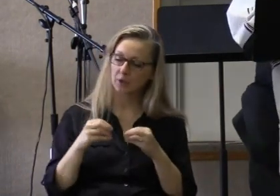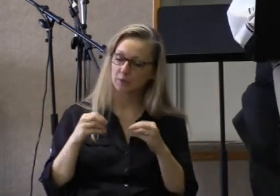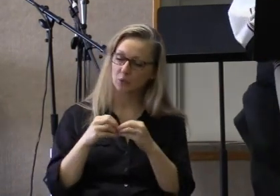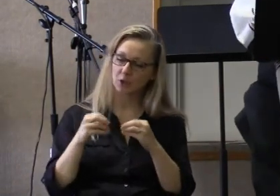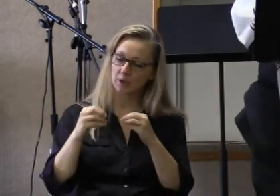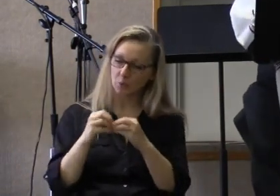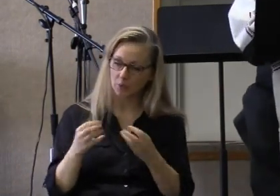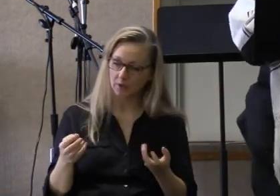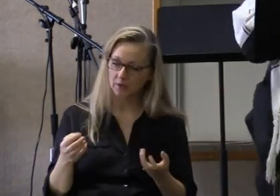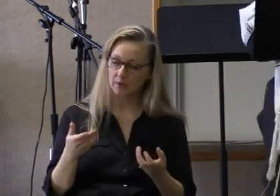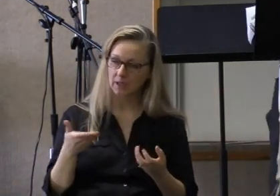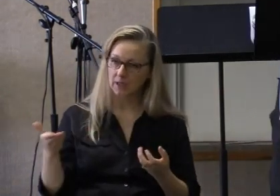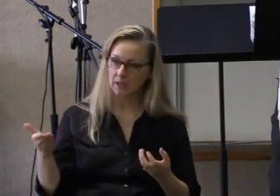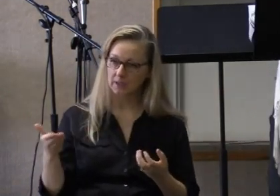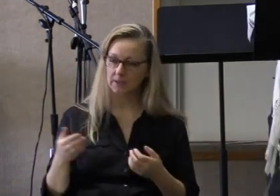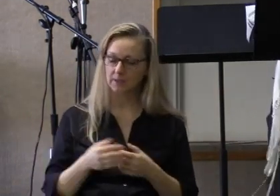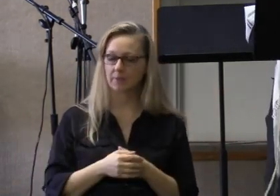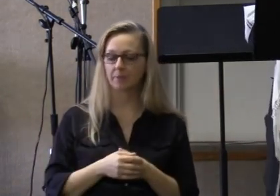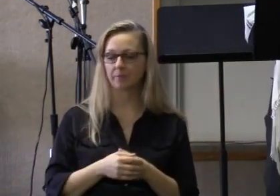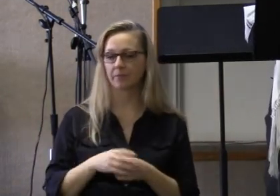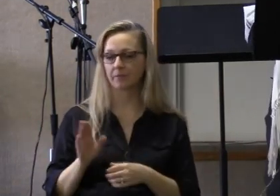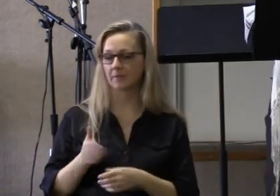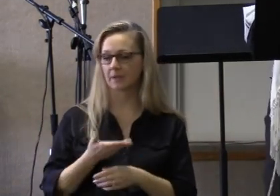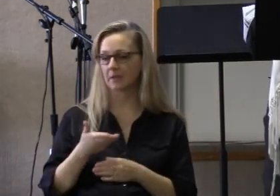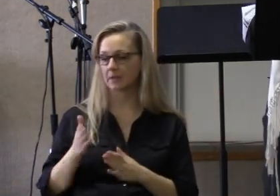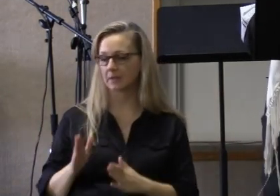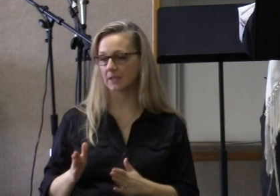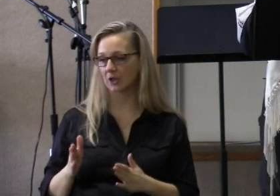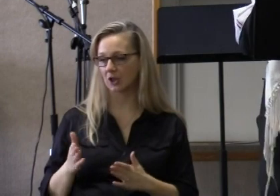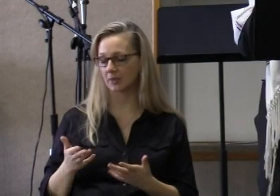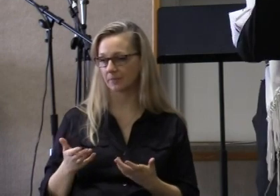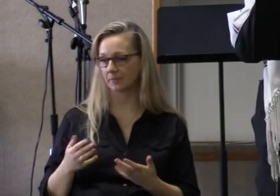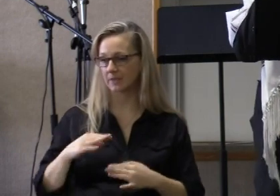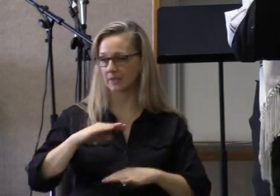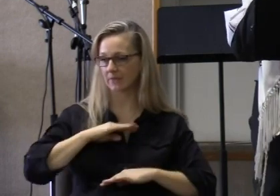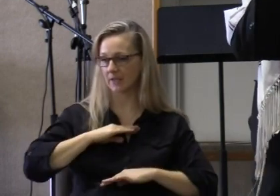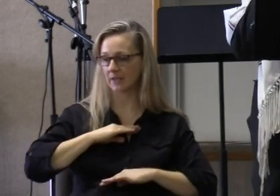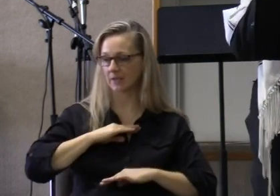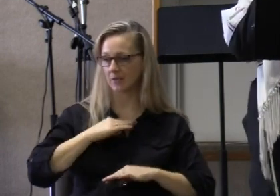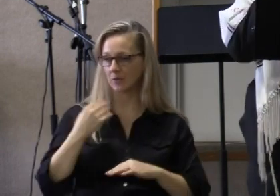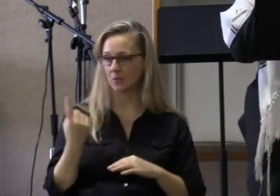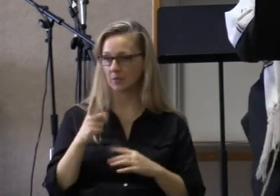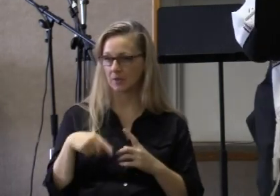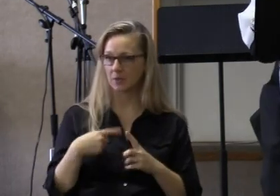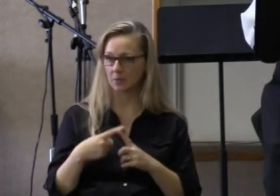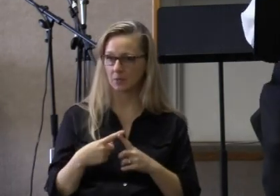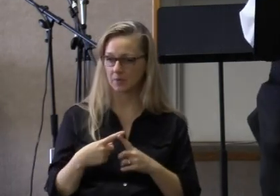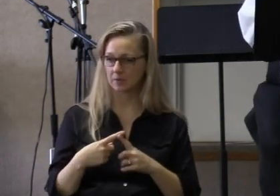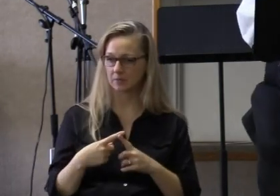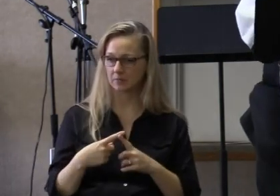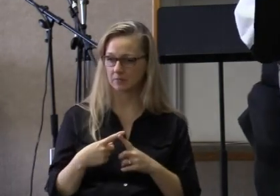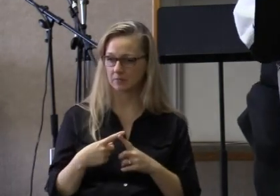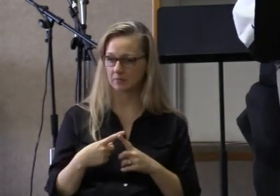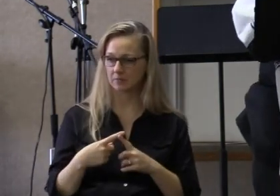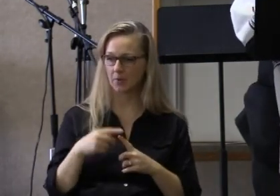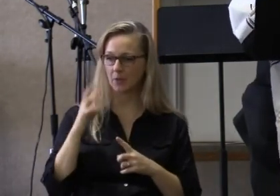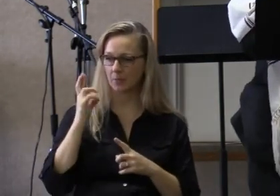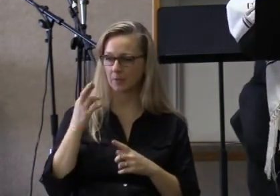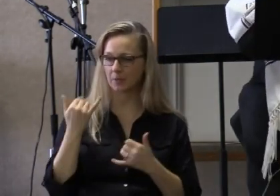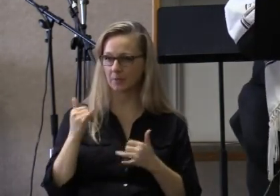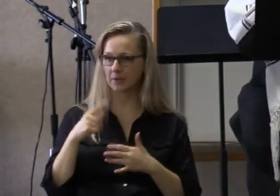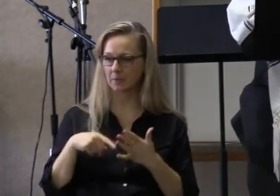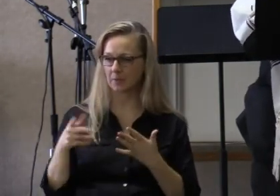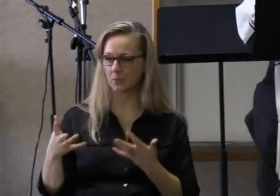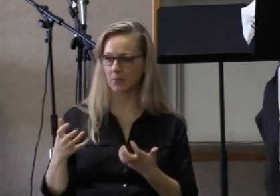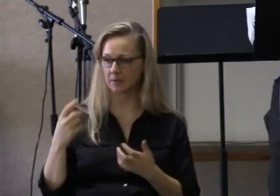my imagination. The singer is apparently satisfied only when the radio is playing what he wants to hear.